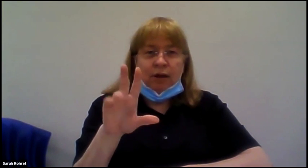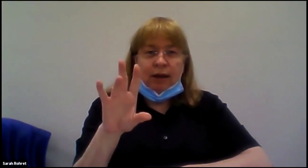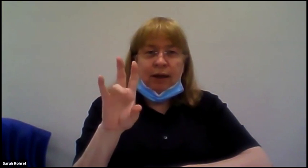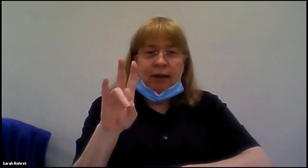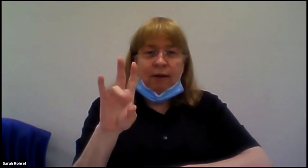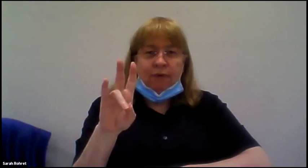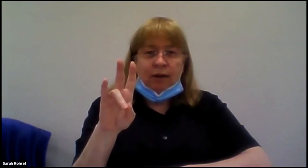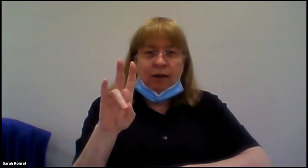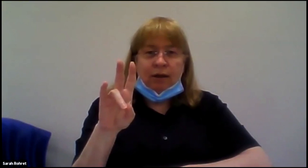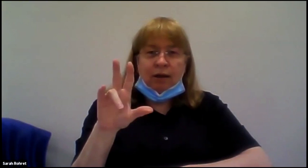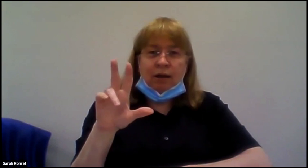37,